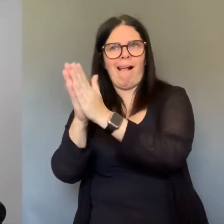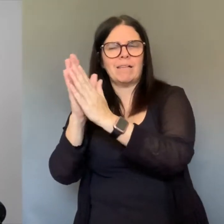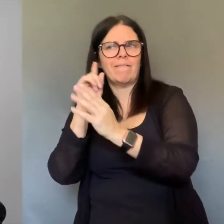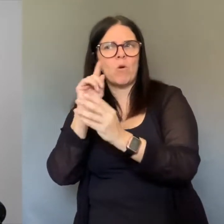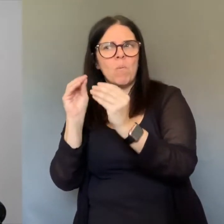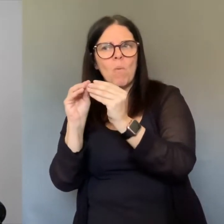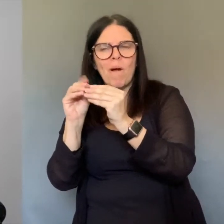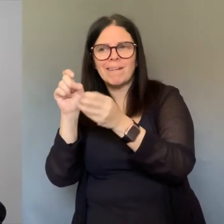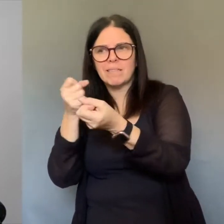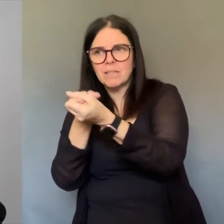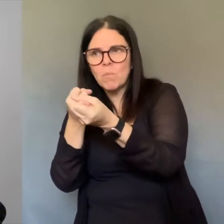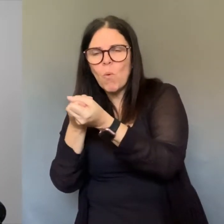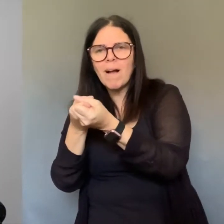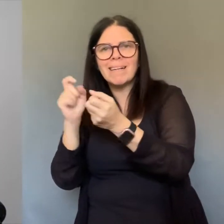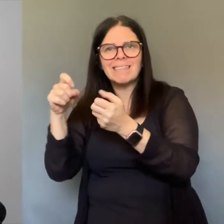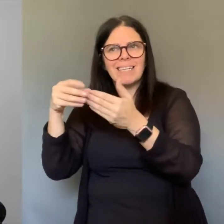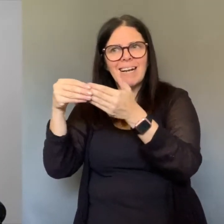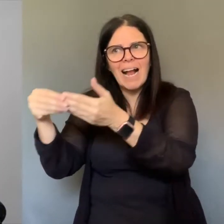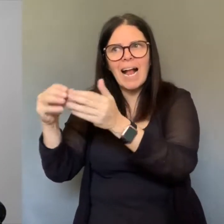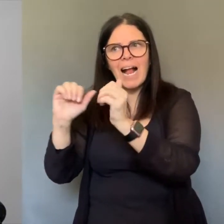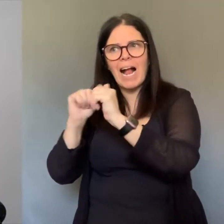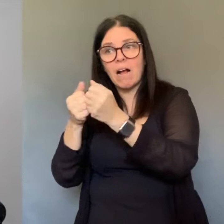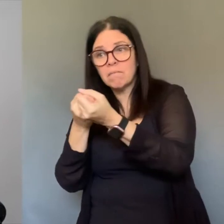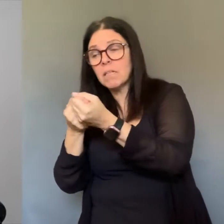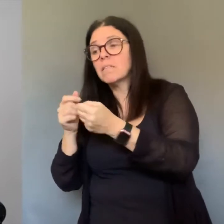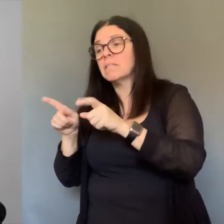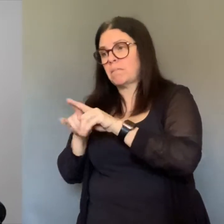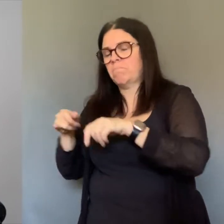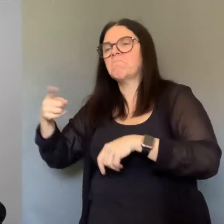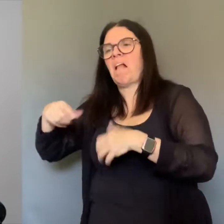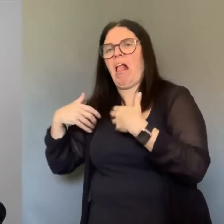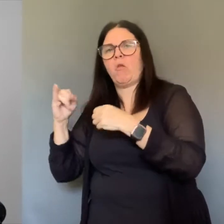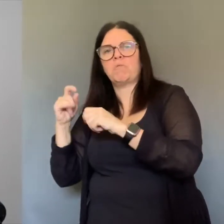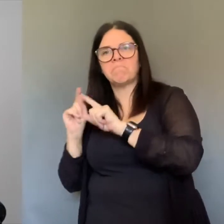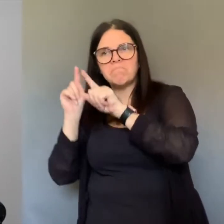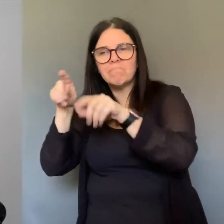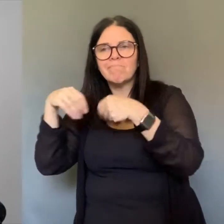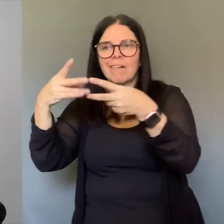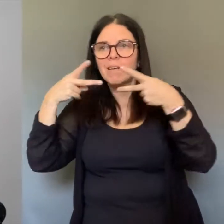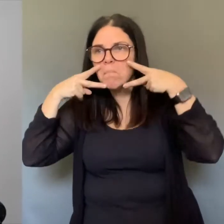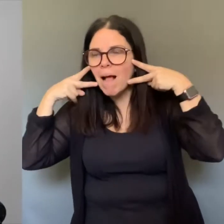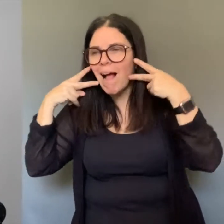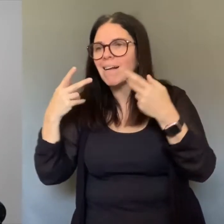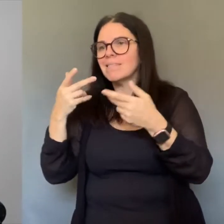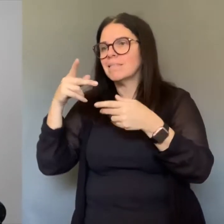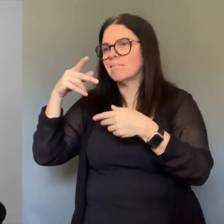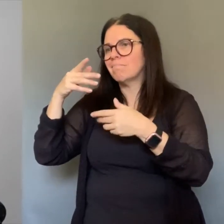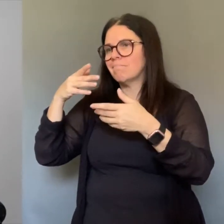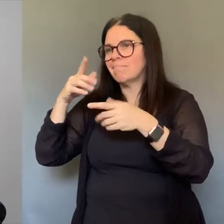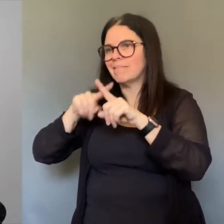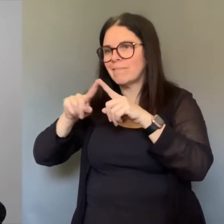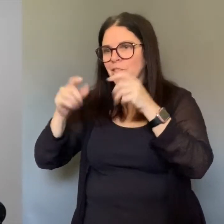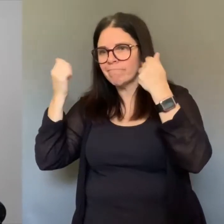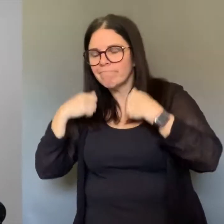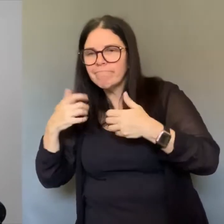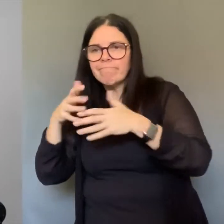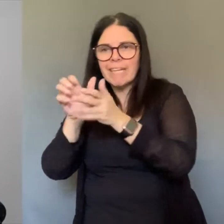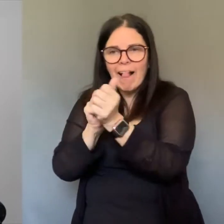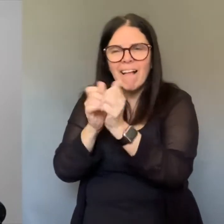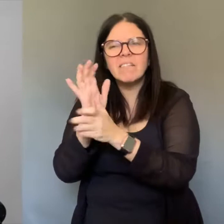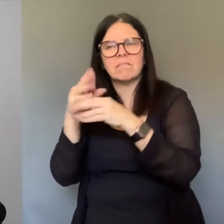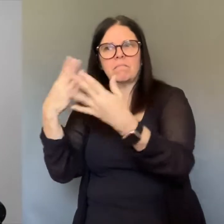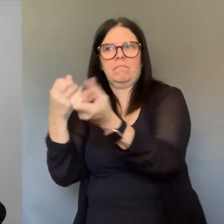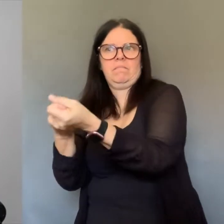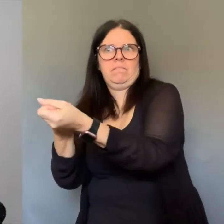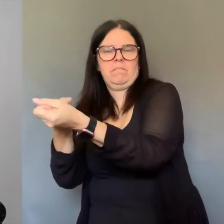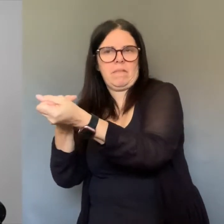from from the health unit have responded to requests for more on-site support and guidance, including delivering necessary